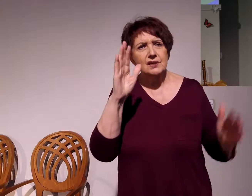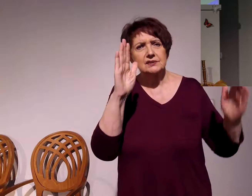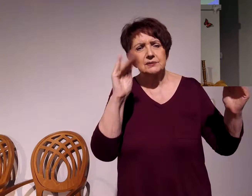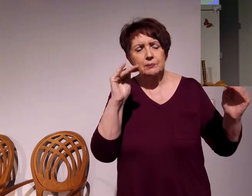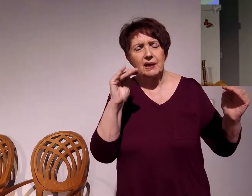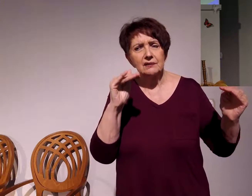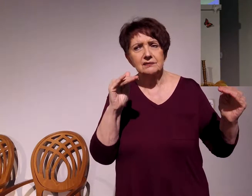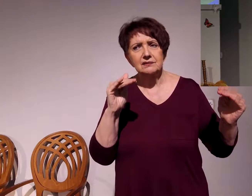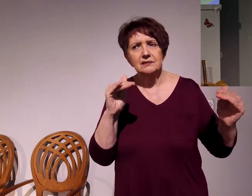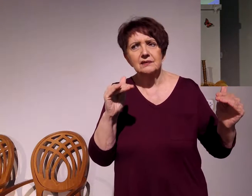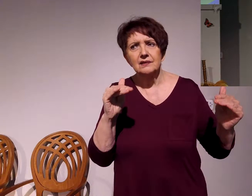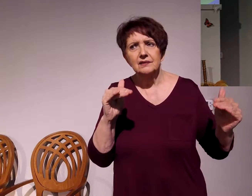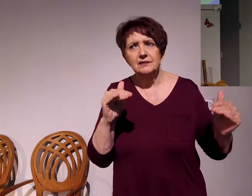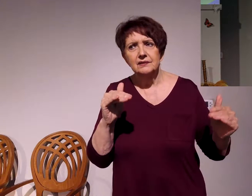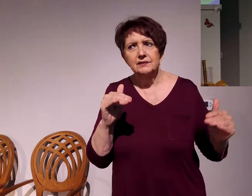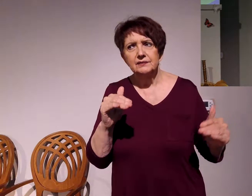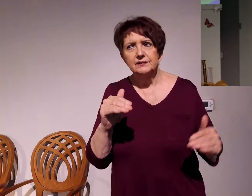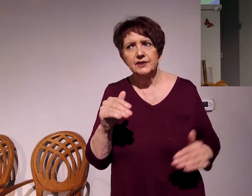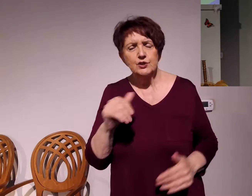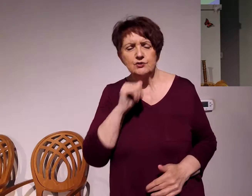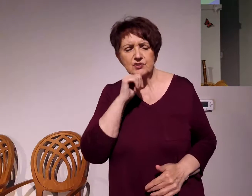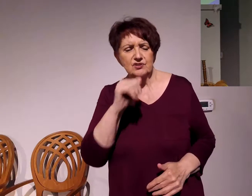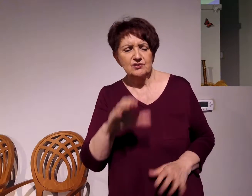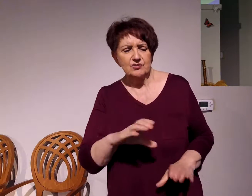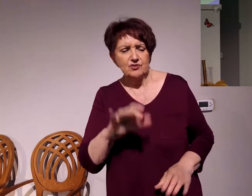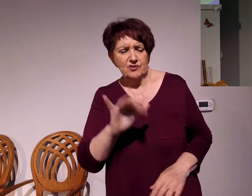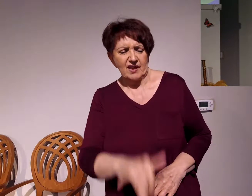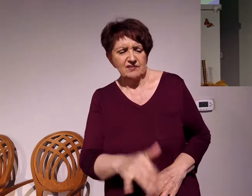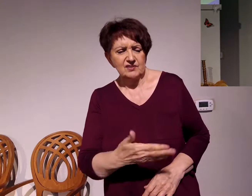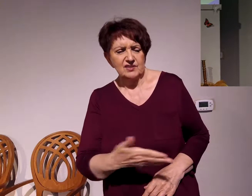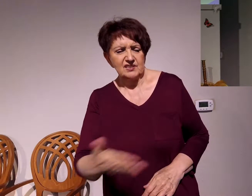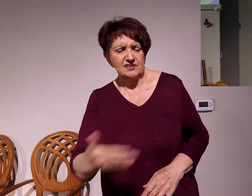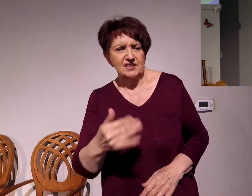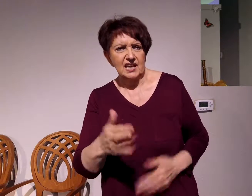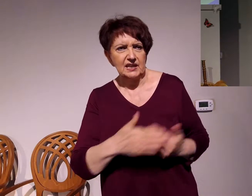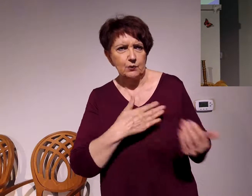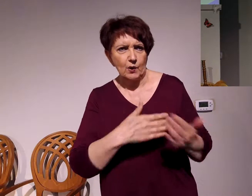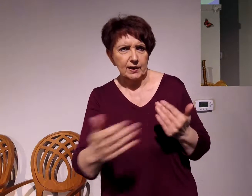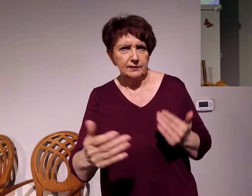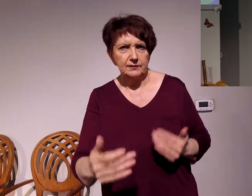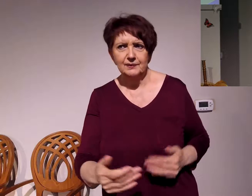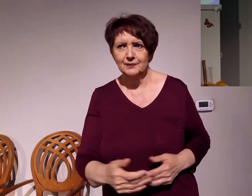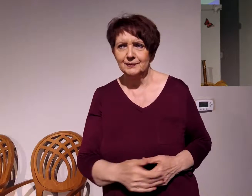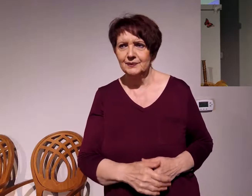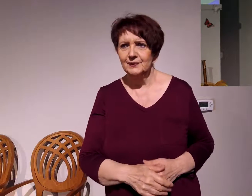expect you ought not be doing this stuff anyway at your age.